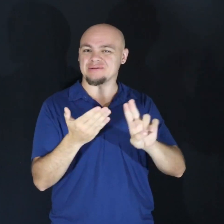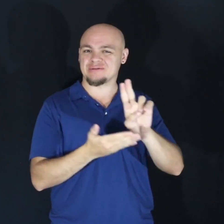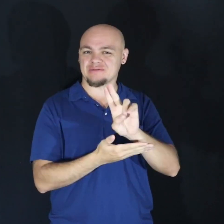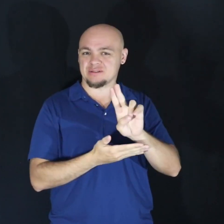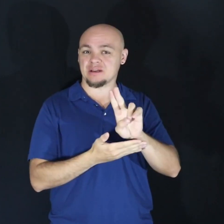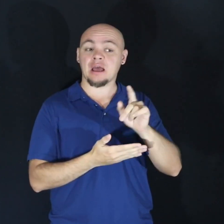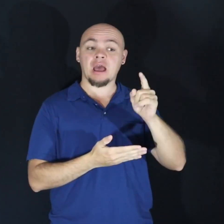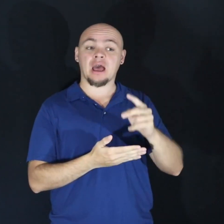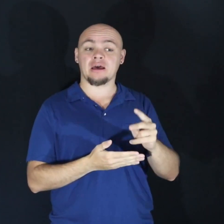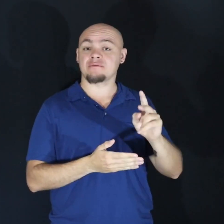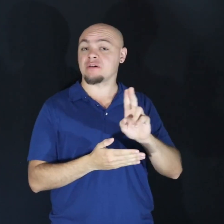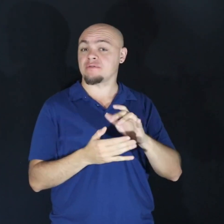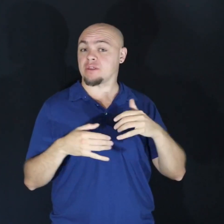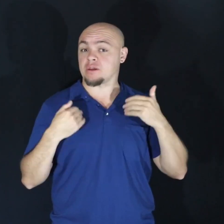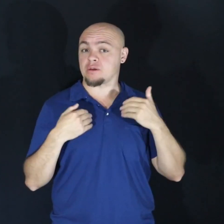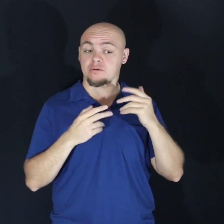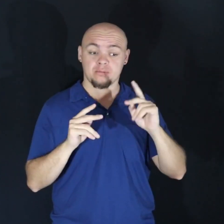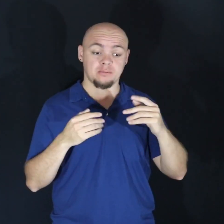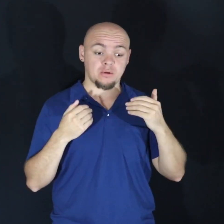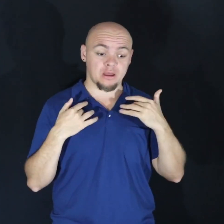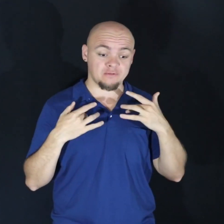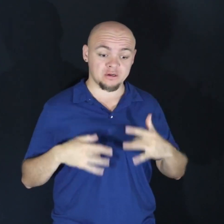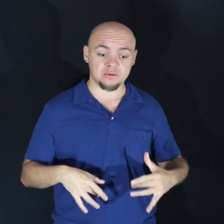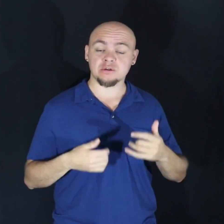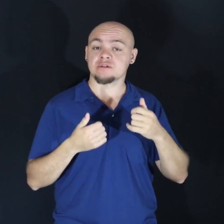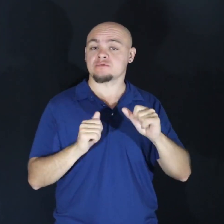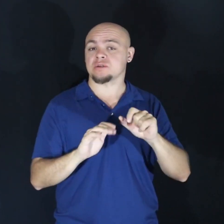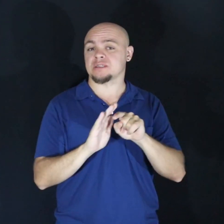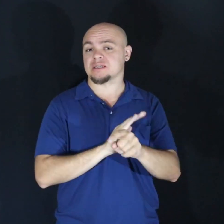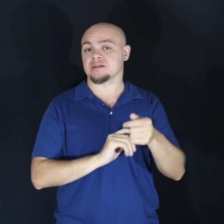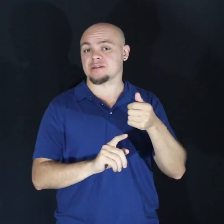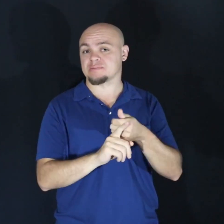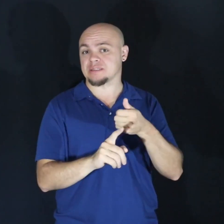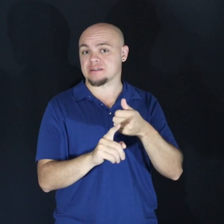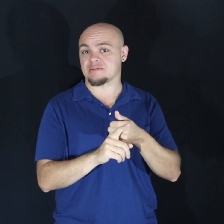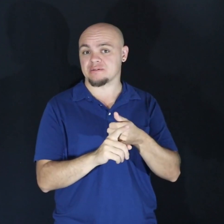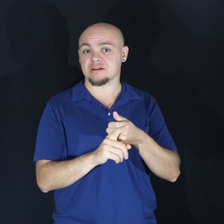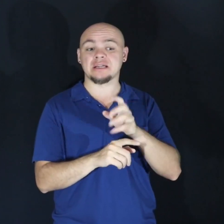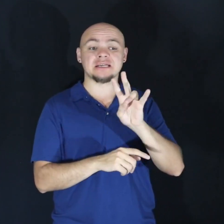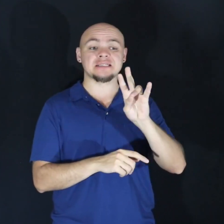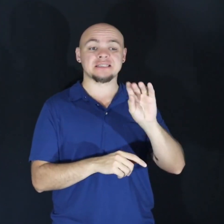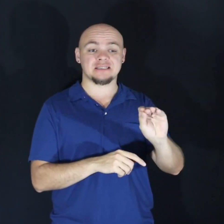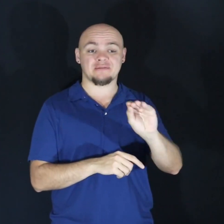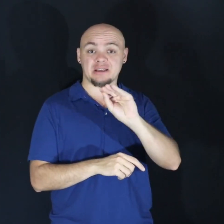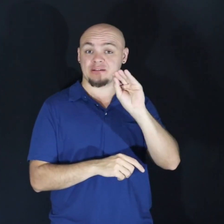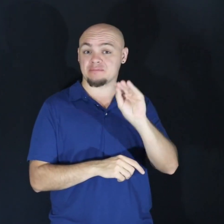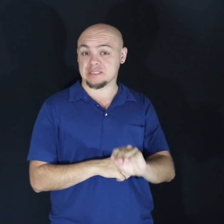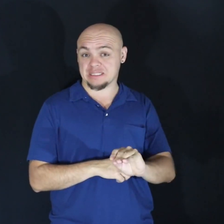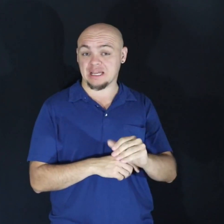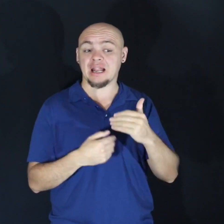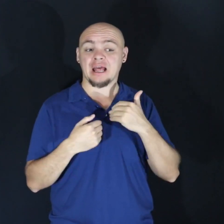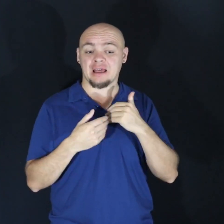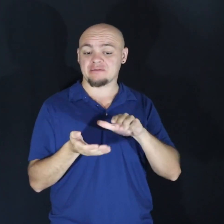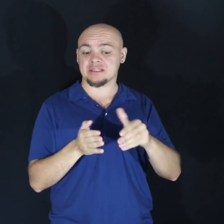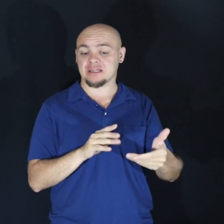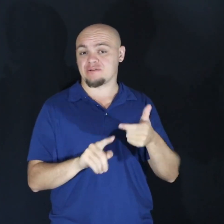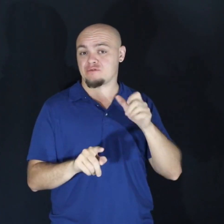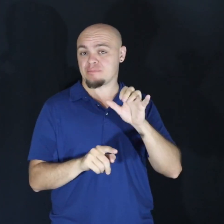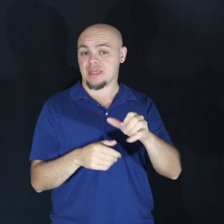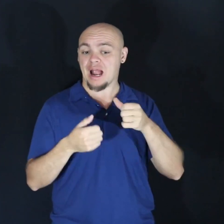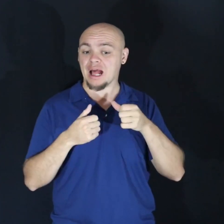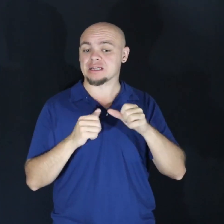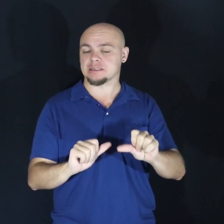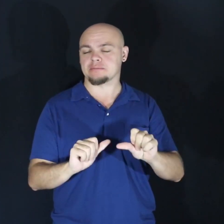all youth who have depression have attempted to take their own life, and over 7% have actually passed from that, is extremely